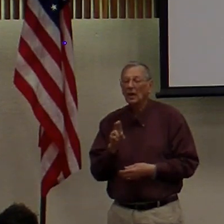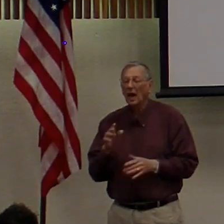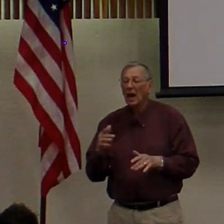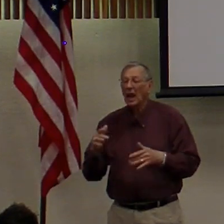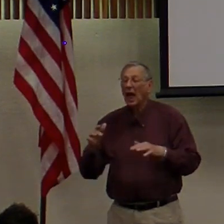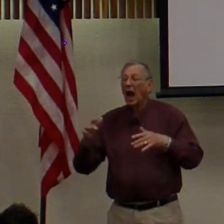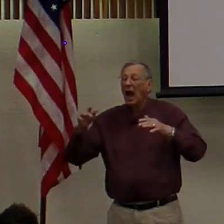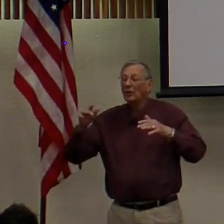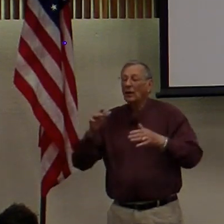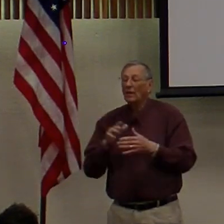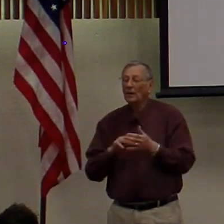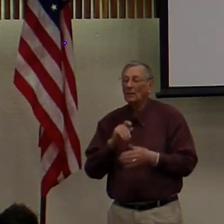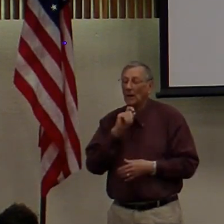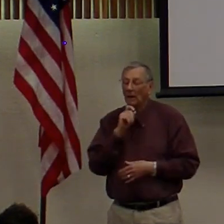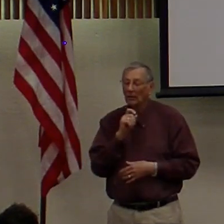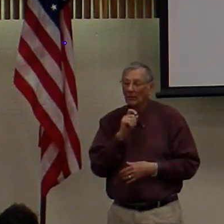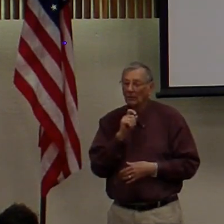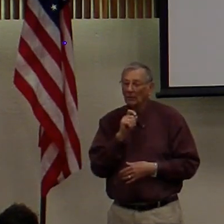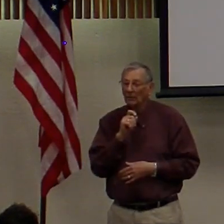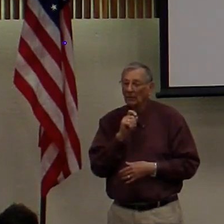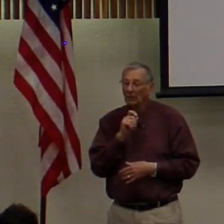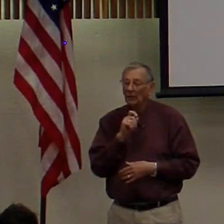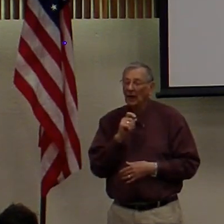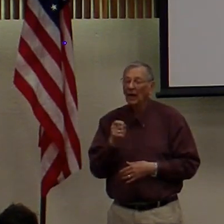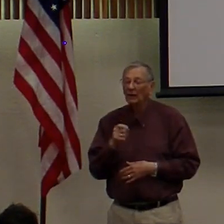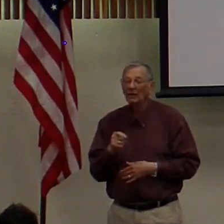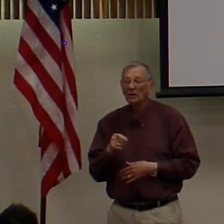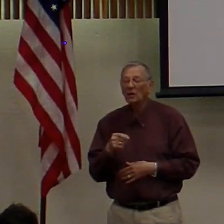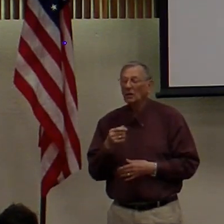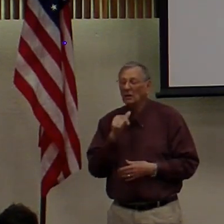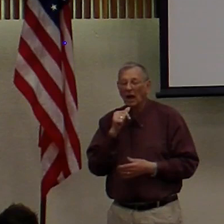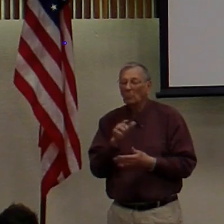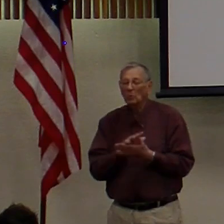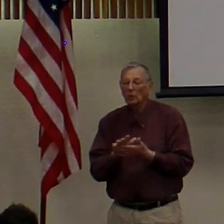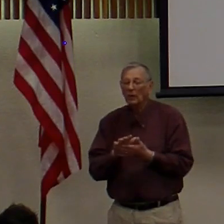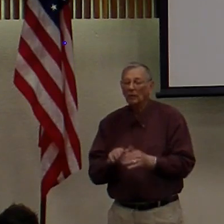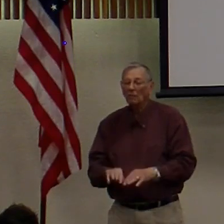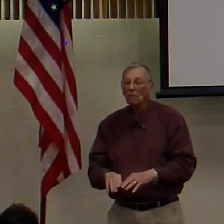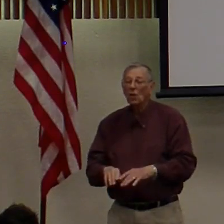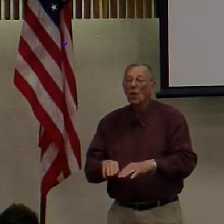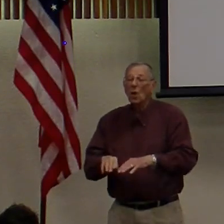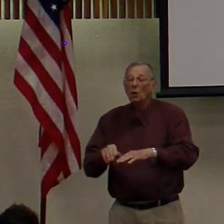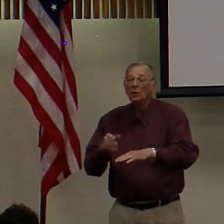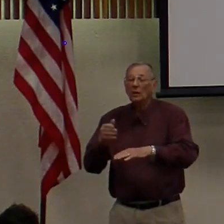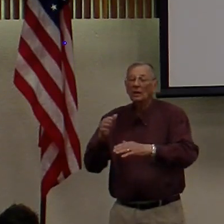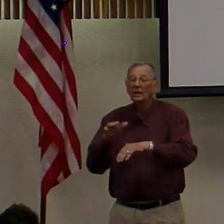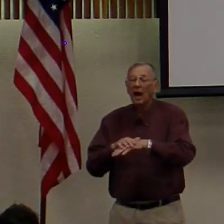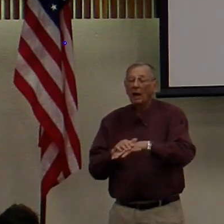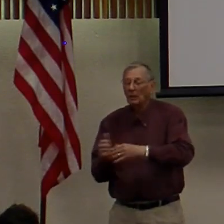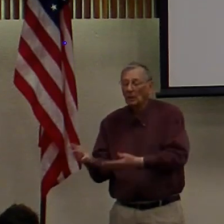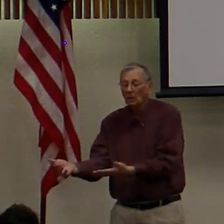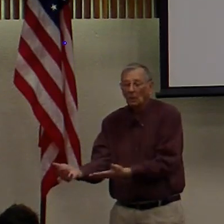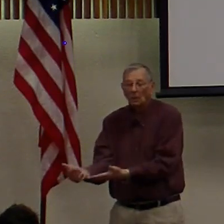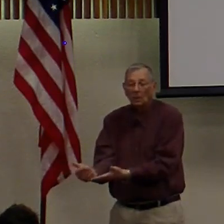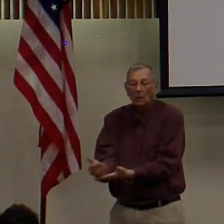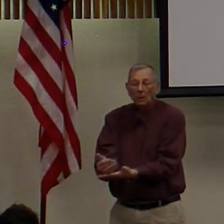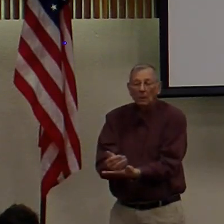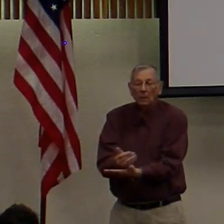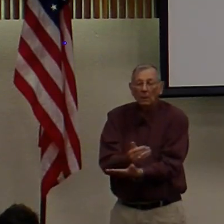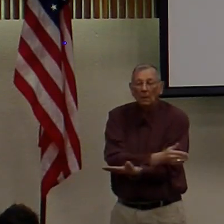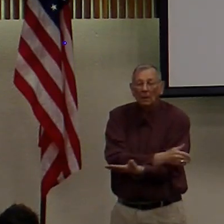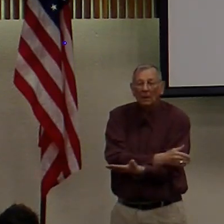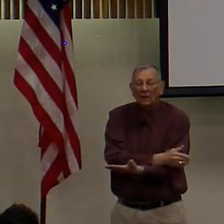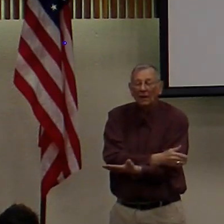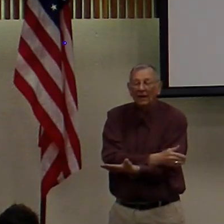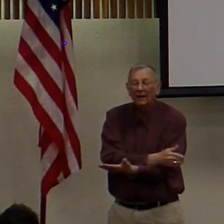lighter than the metal itself, and they tend to float to the top. And those impurities are removed. And of